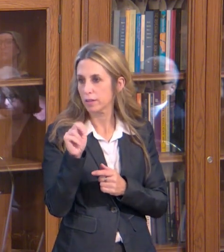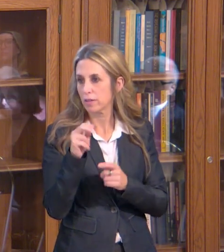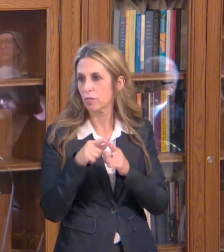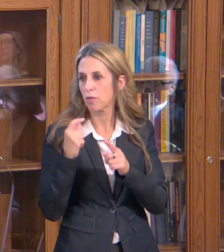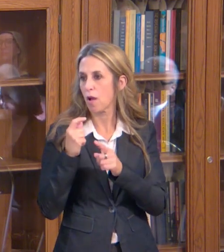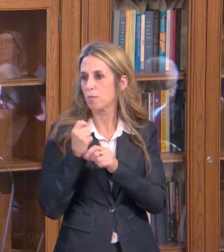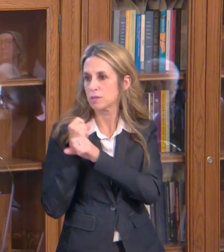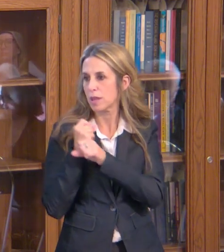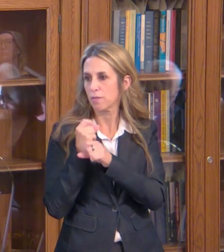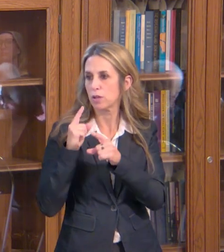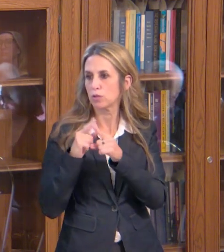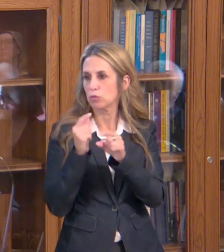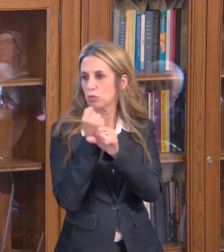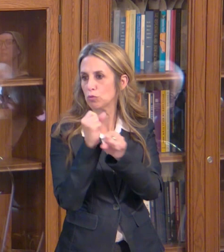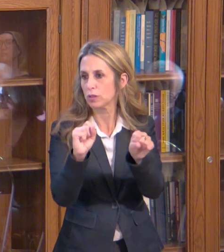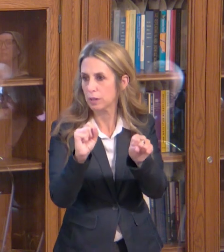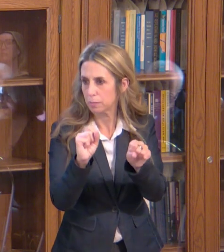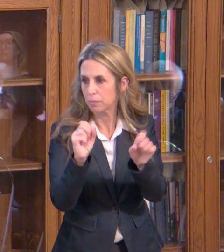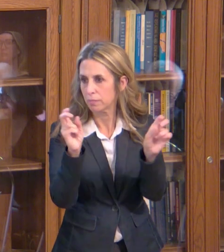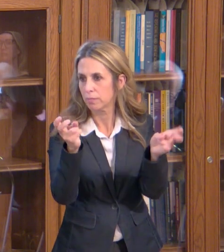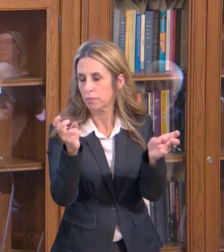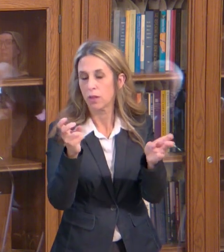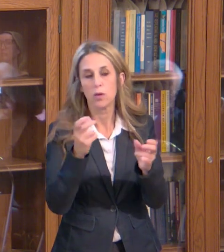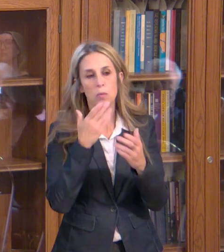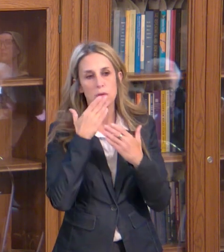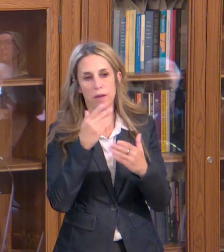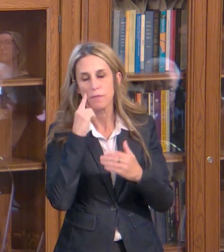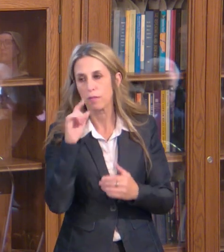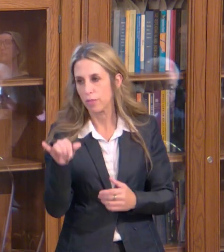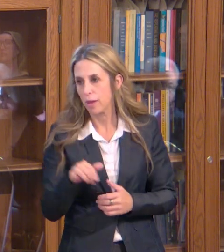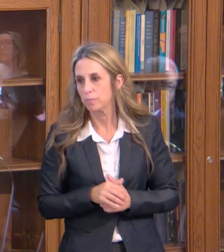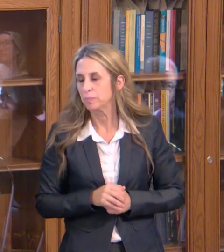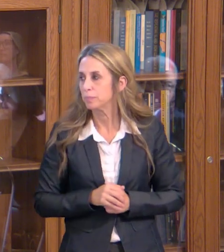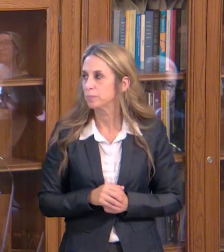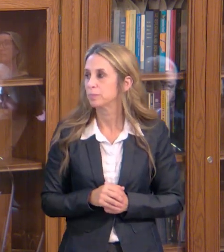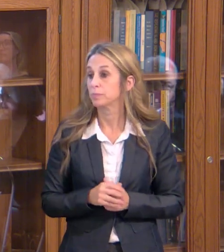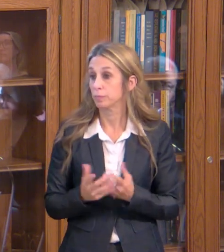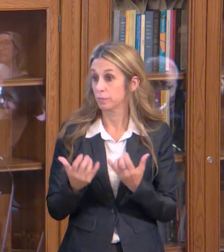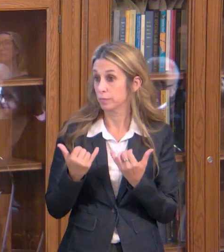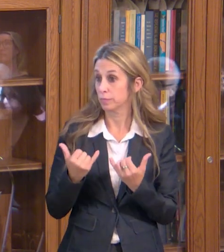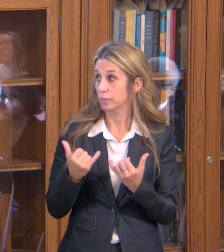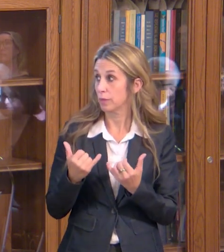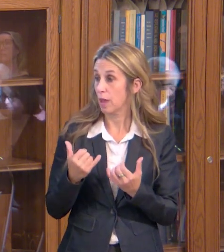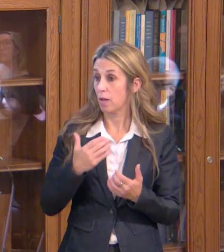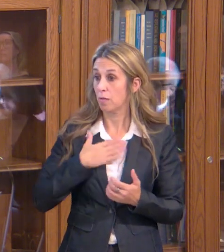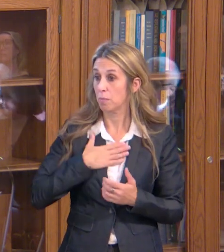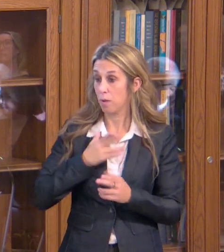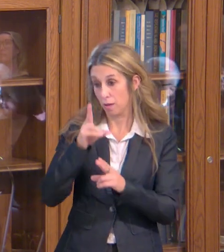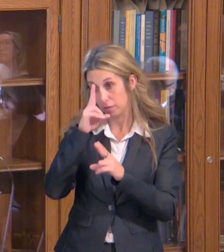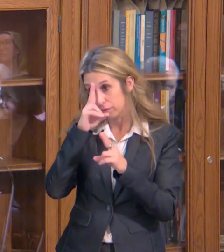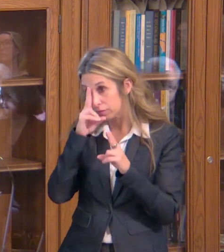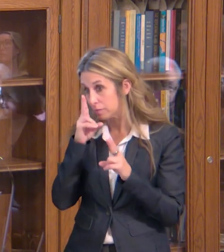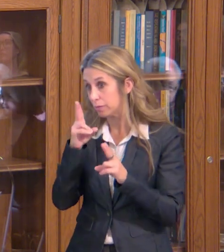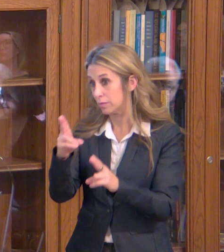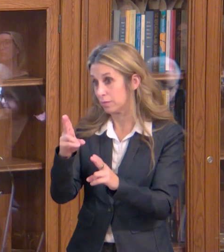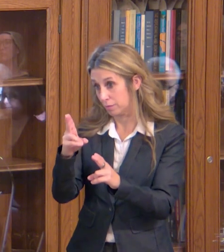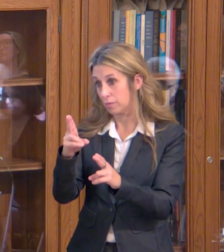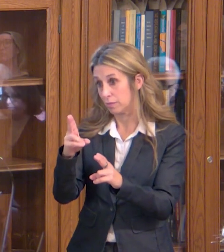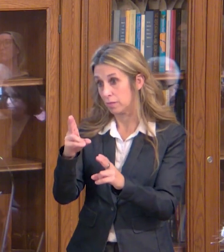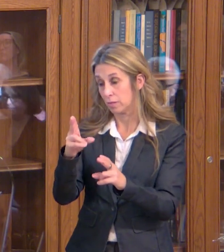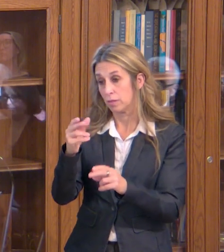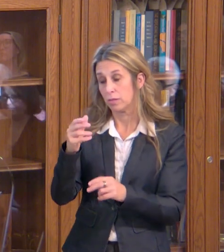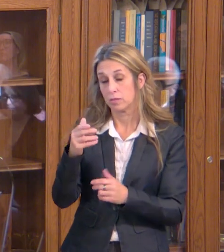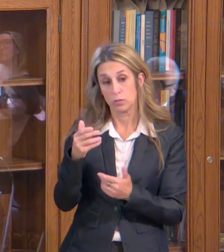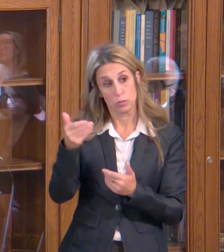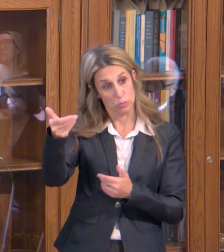through other generations and we are thankful for that and so at this time is my privilege and honor to welcome here one